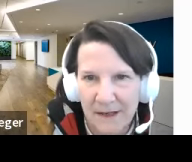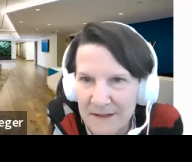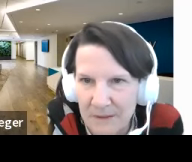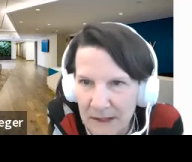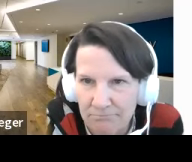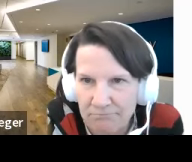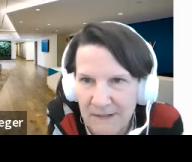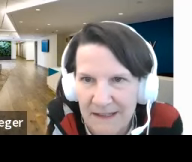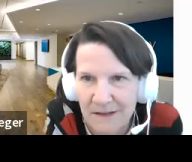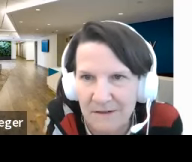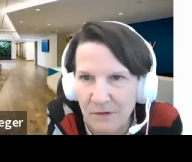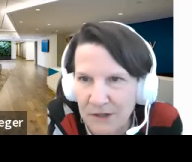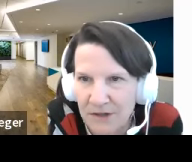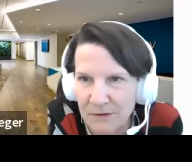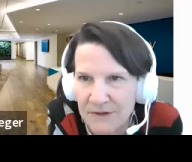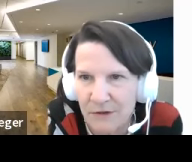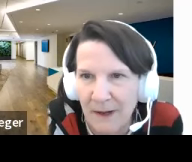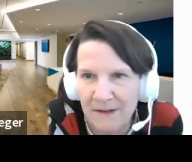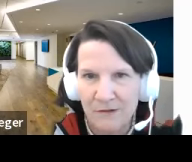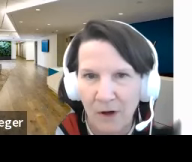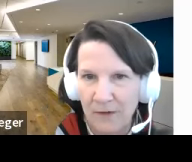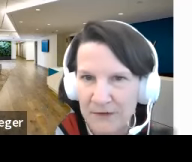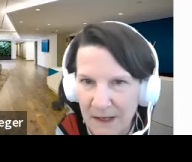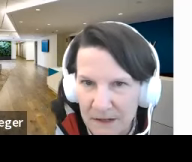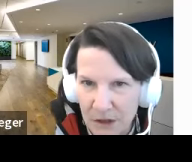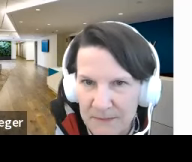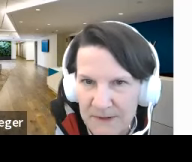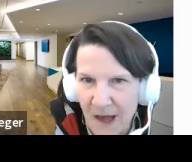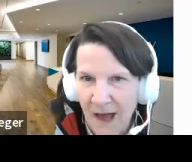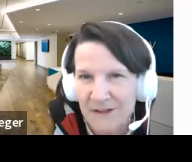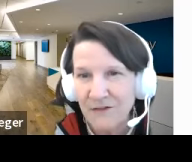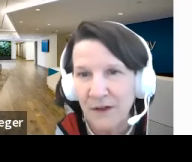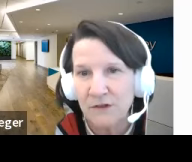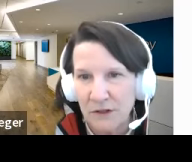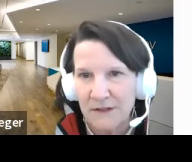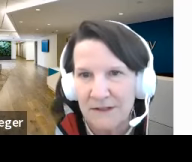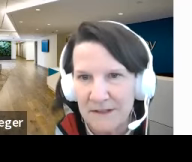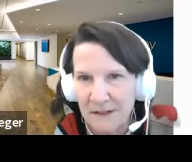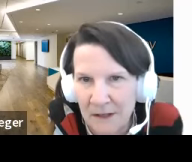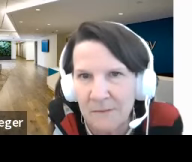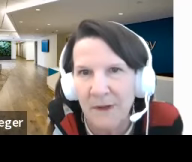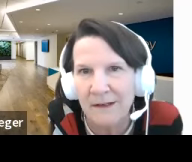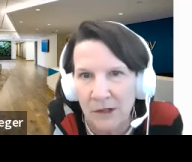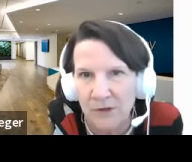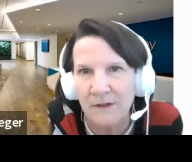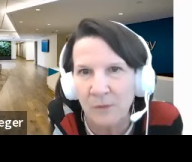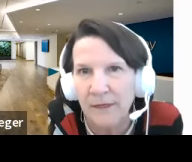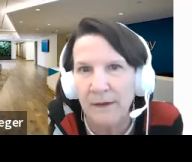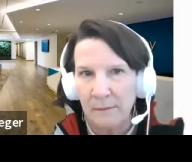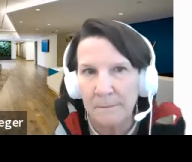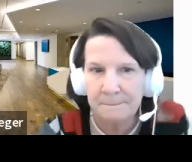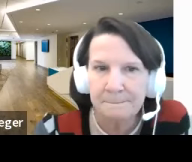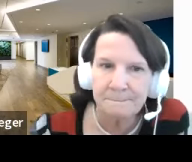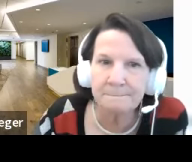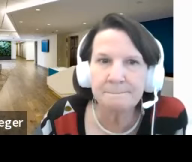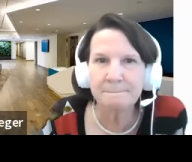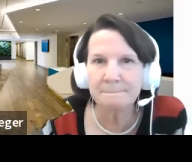down next to me. He didn't rush or assume I knew all those tech terms. I just felt good listening to him and learning with